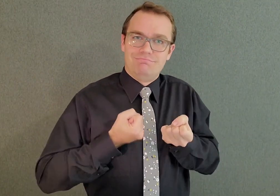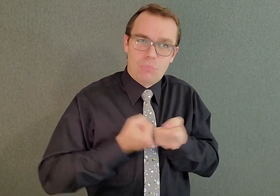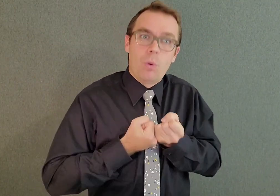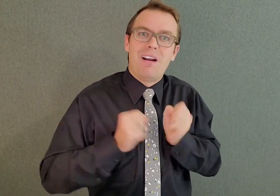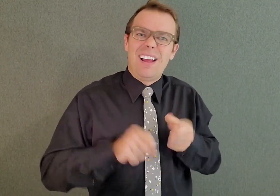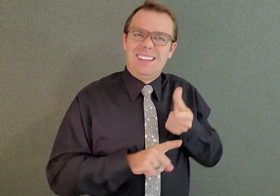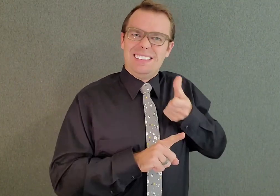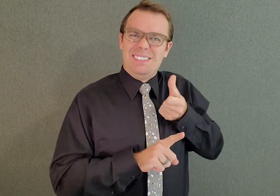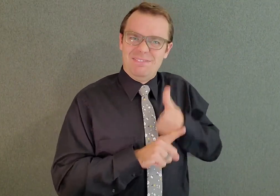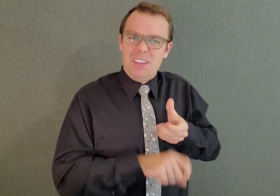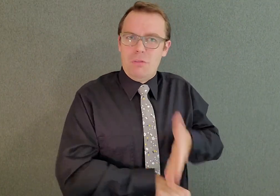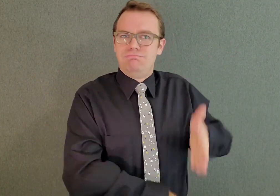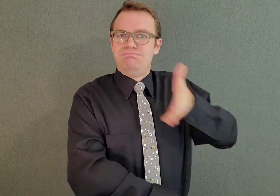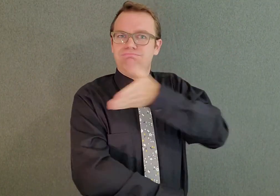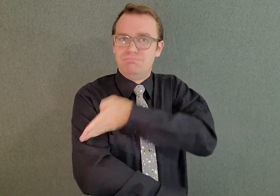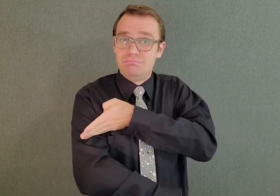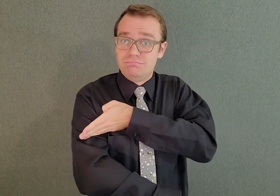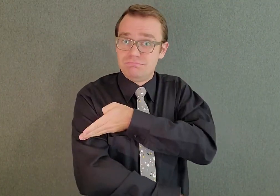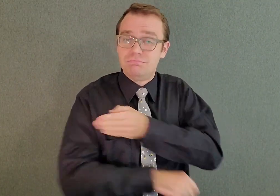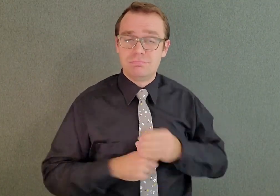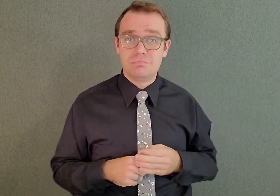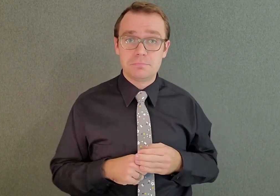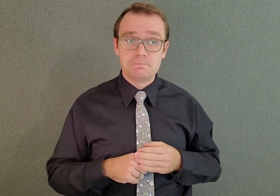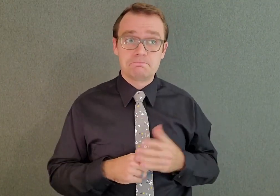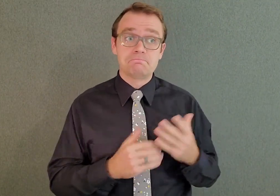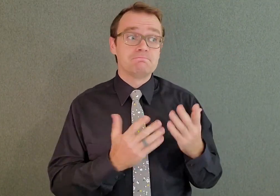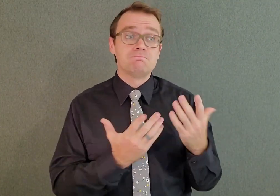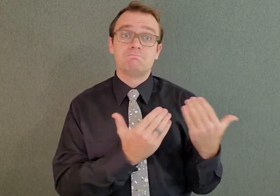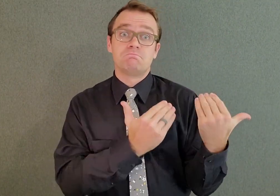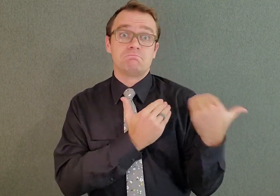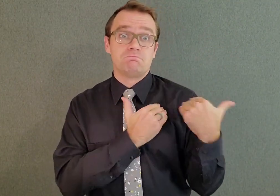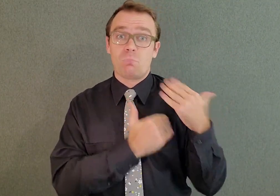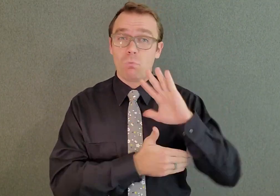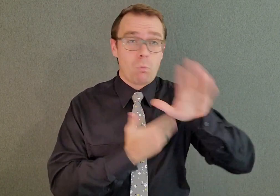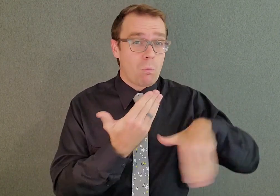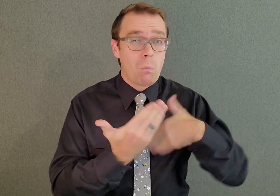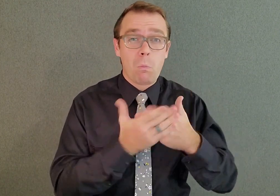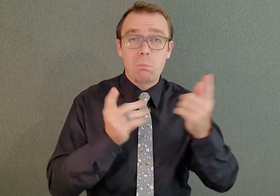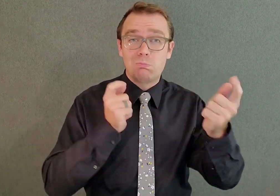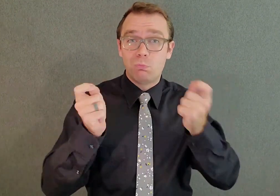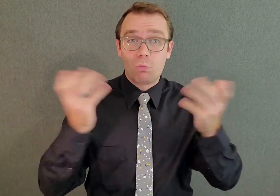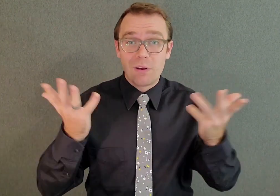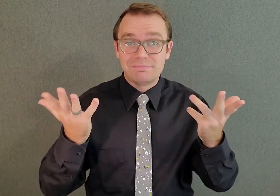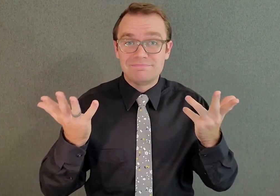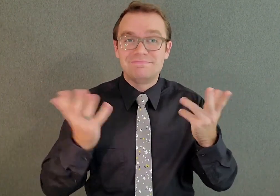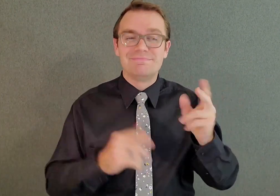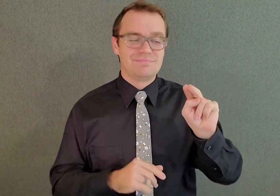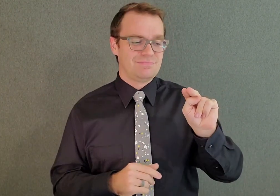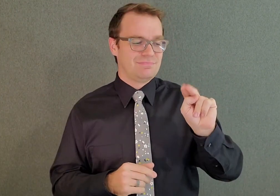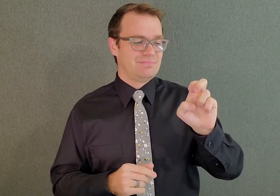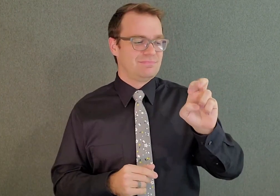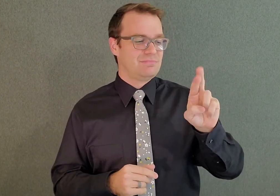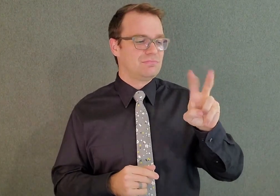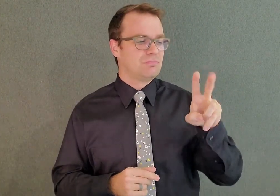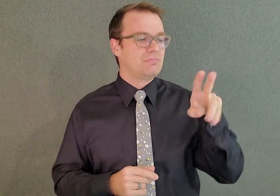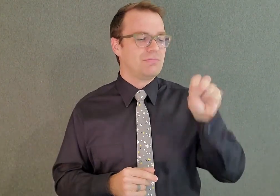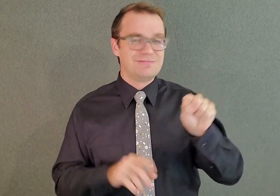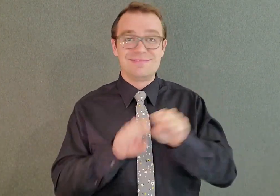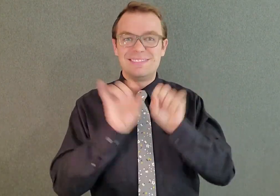function and healing. What is responsible for all function and healing in your body is the nervous system. This is the